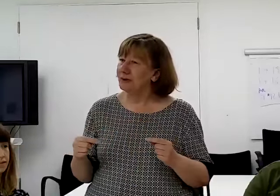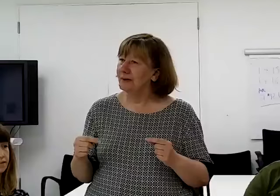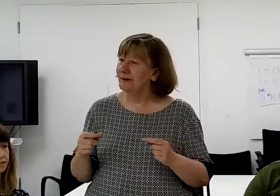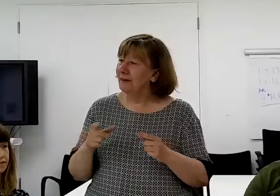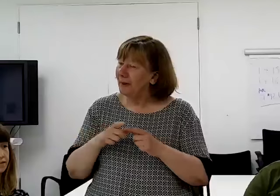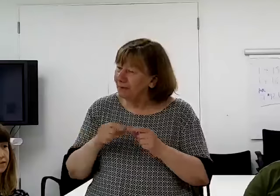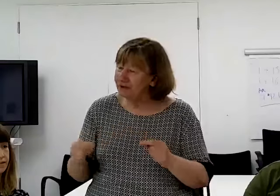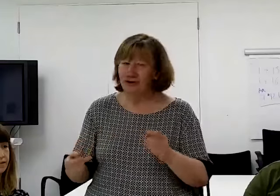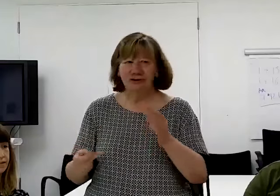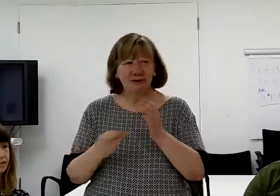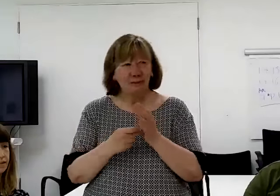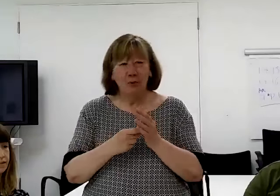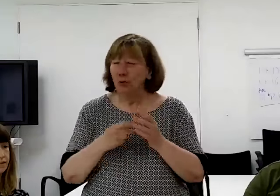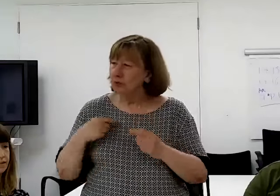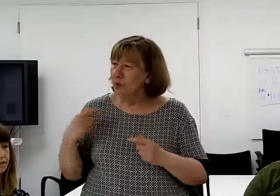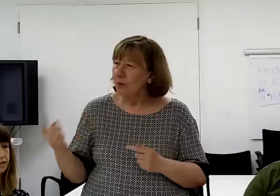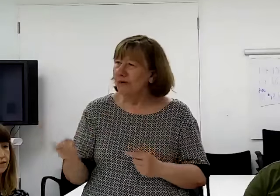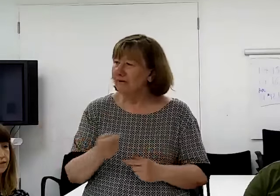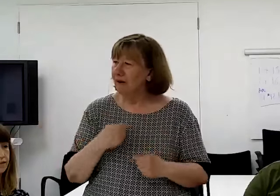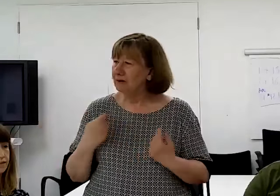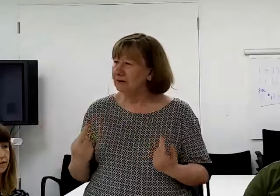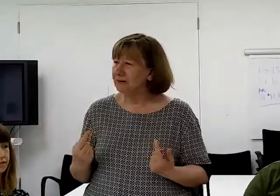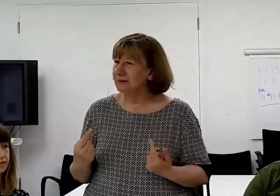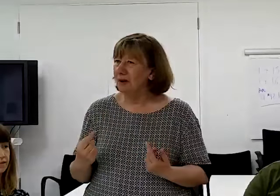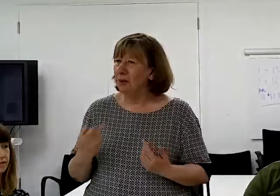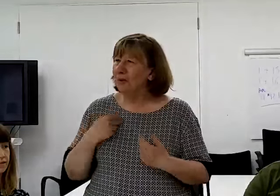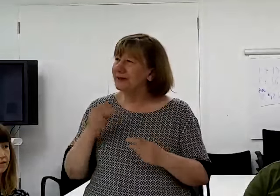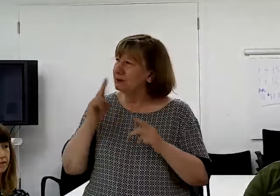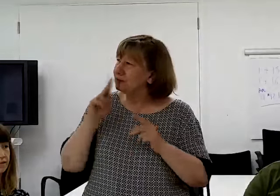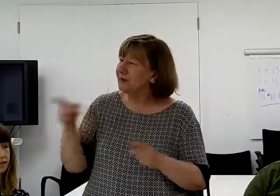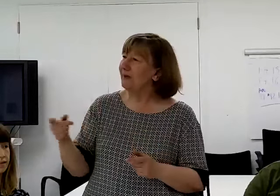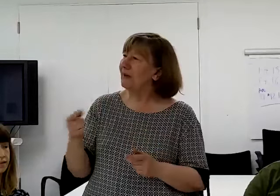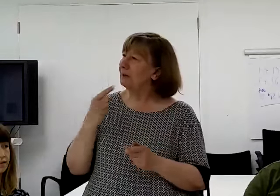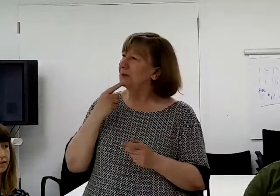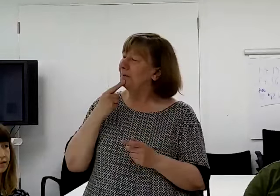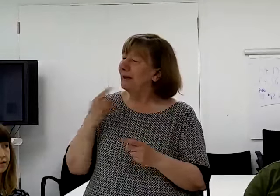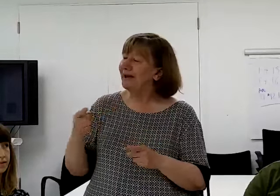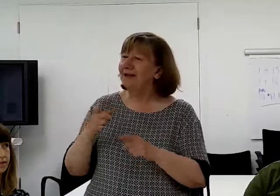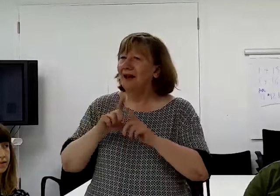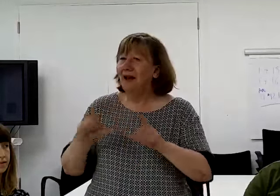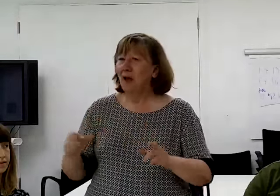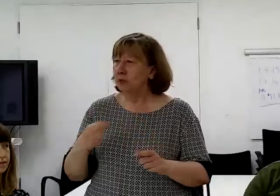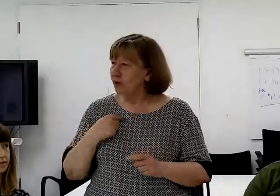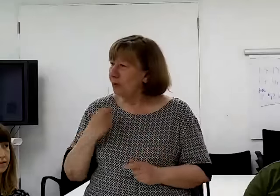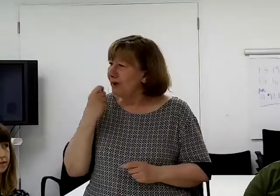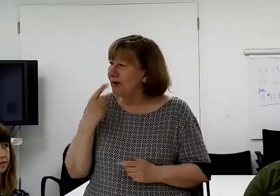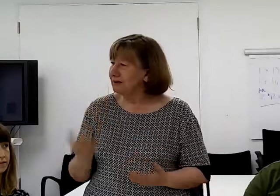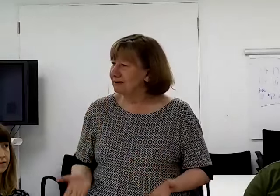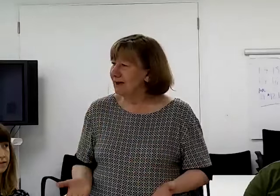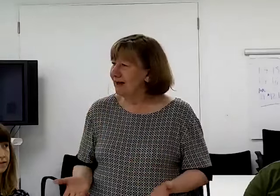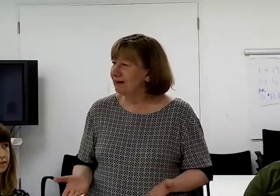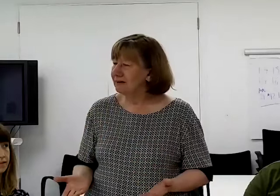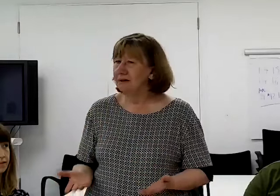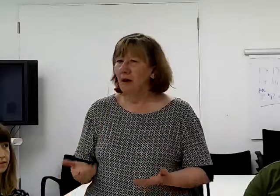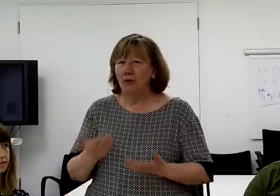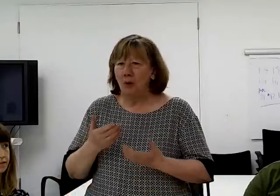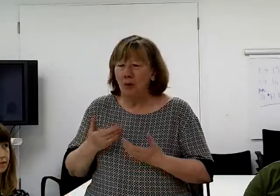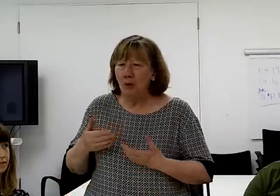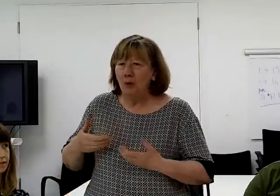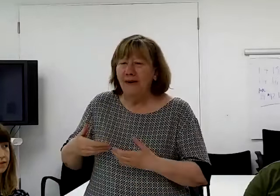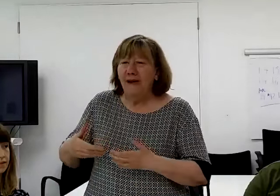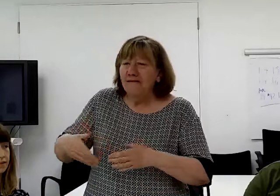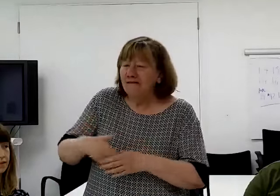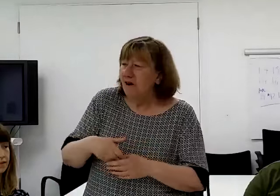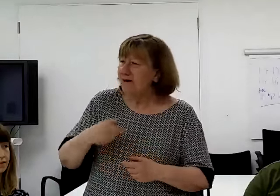care about is their message. Their message is important to all of us. We need to see them use